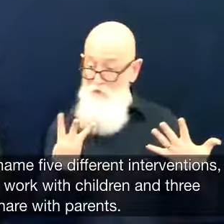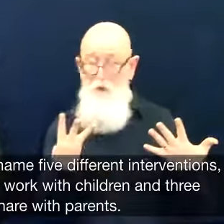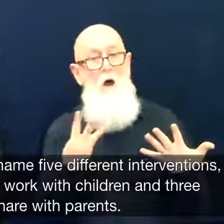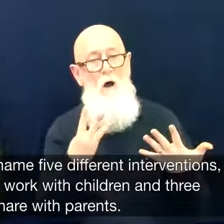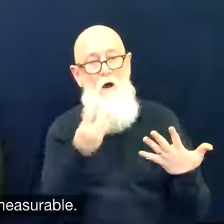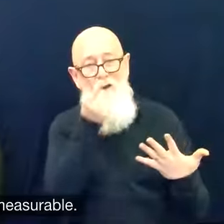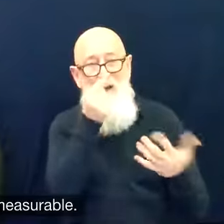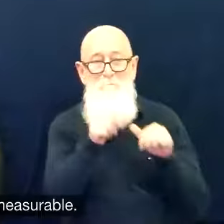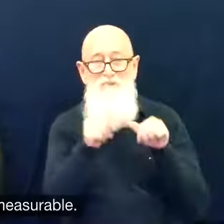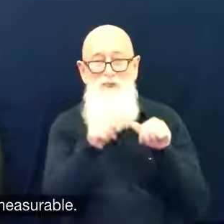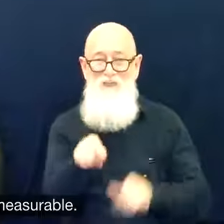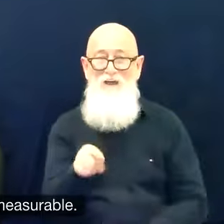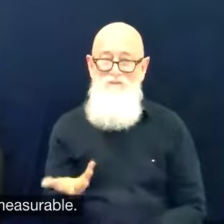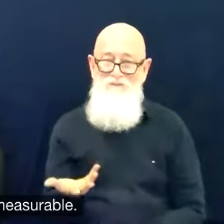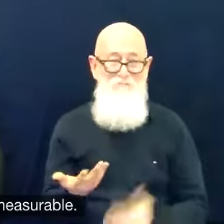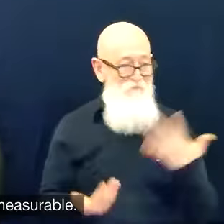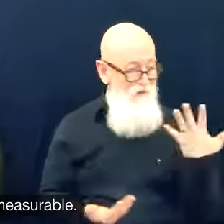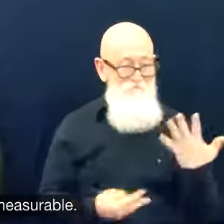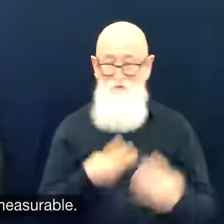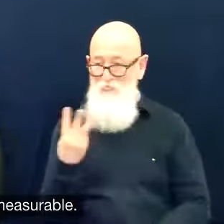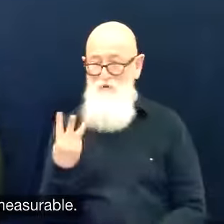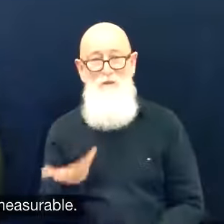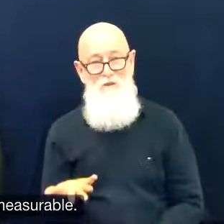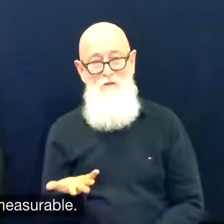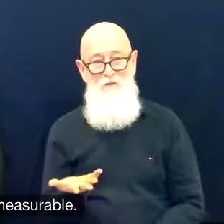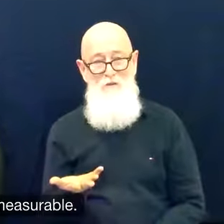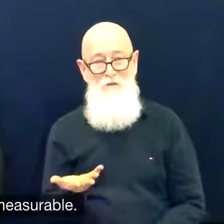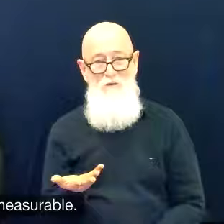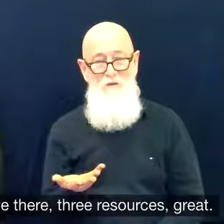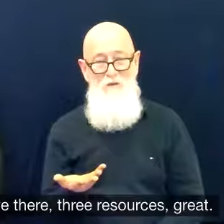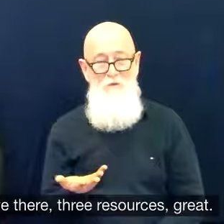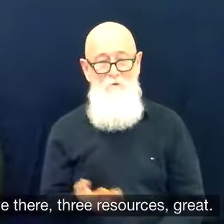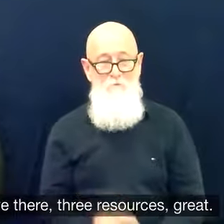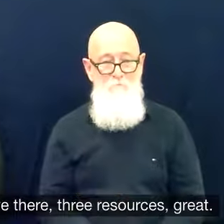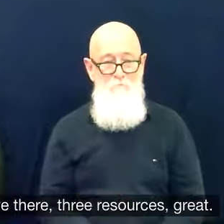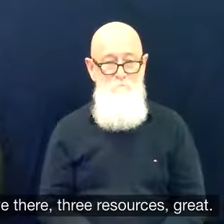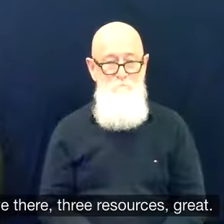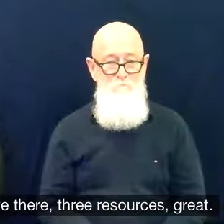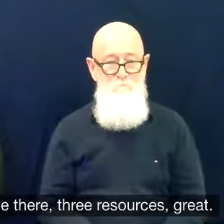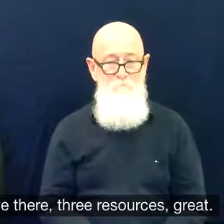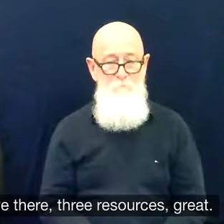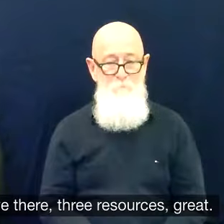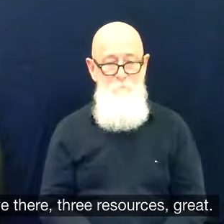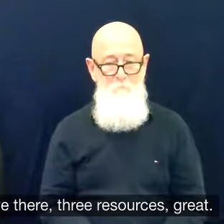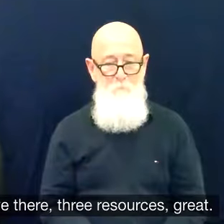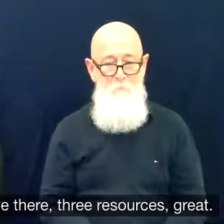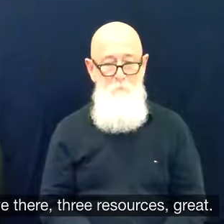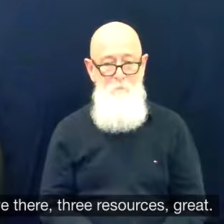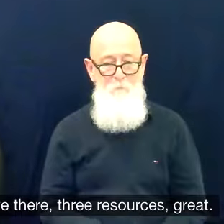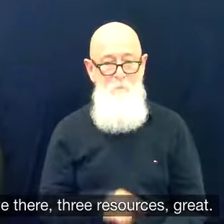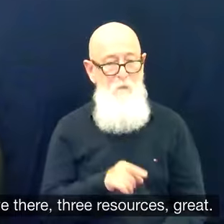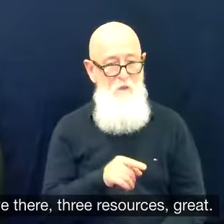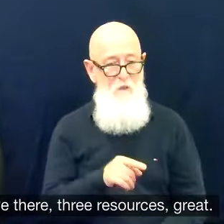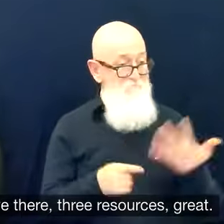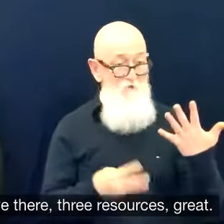we've got 5 there. Yep, we've got 3 resources. Great, now you know those, and they're part of the services that